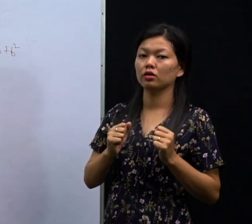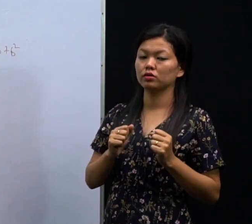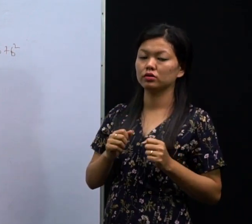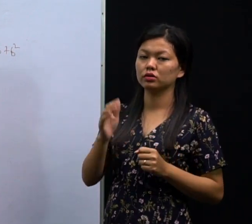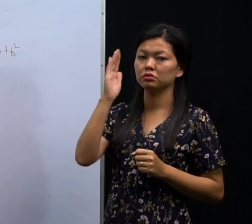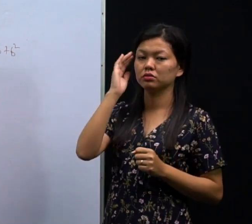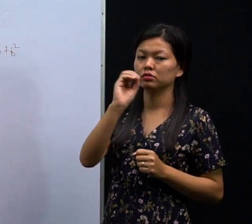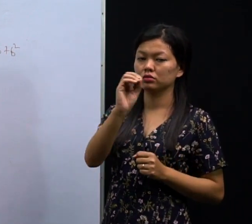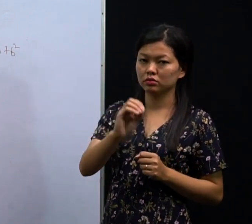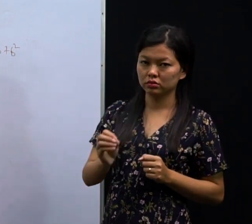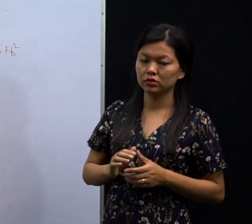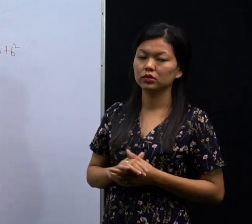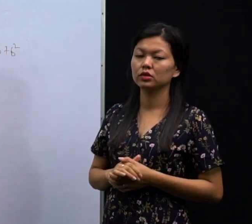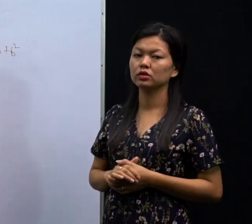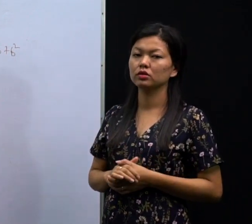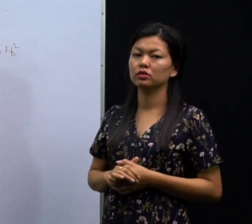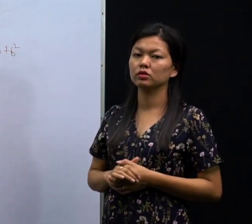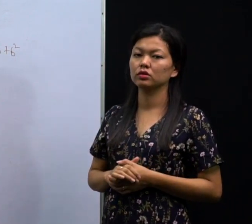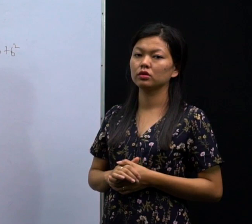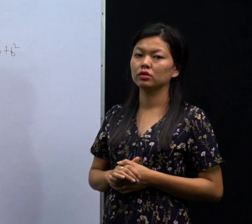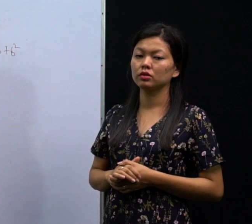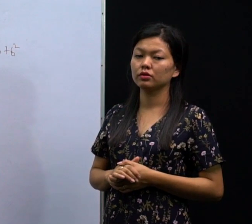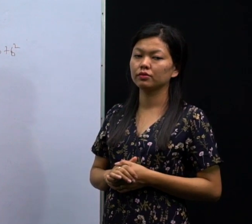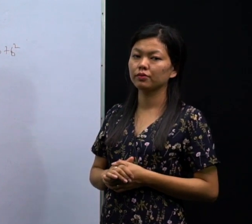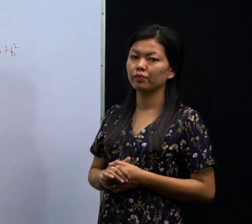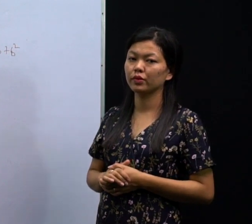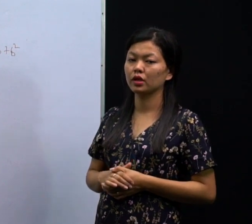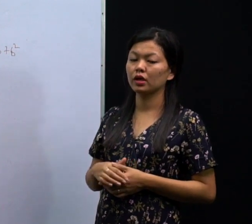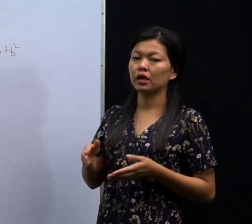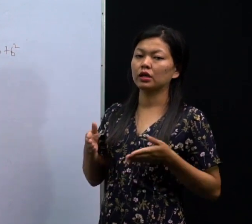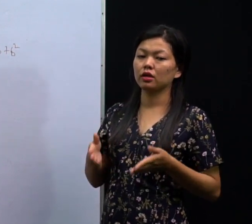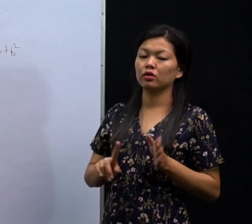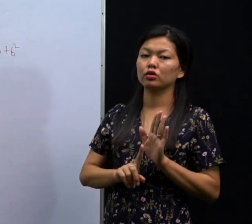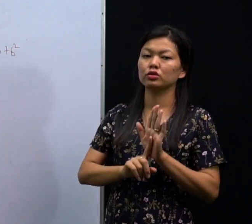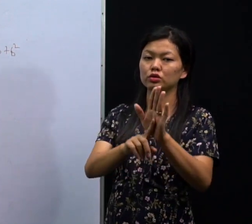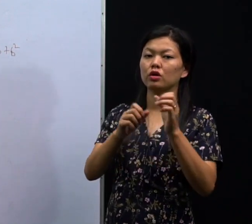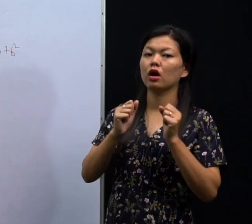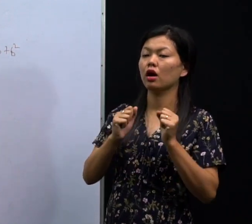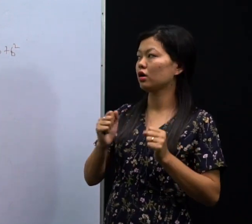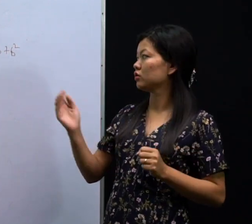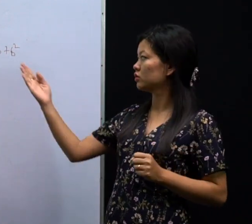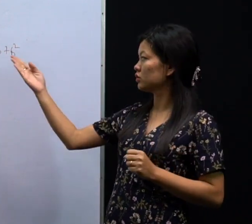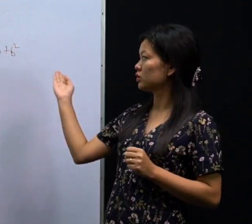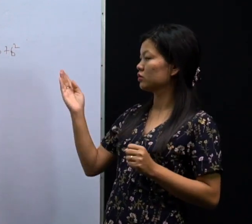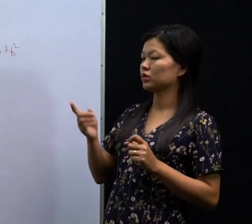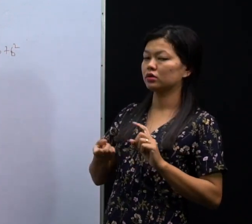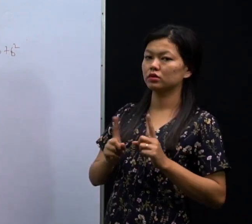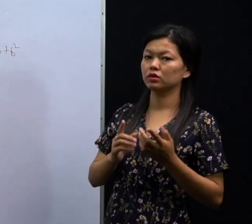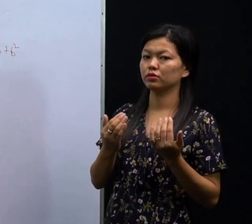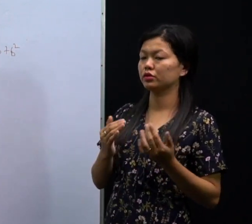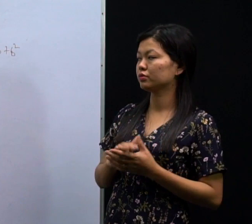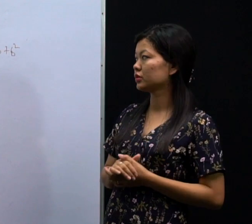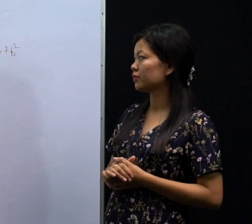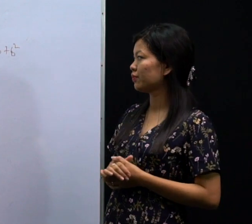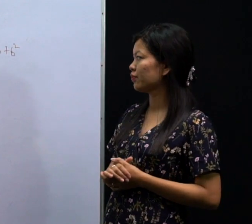told, that's why you write, but I don't know how it's come. I'll show you today how this line is coming. This, look at